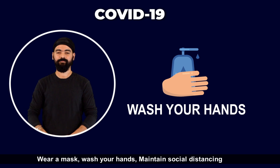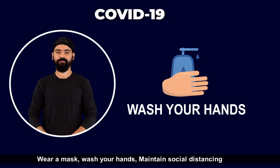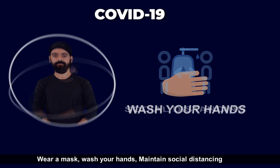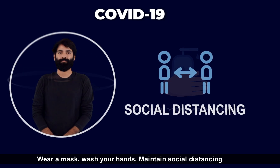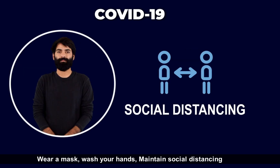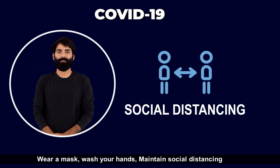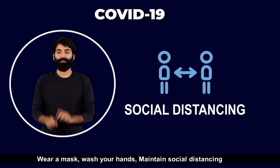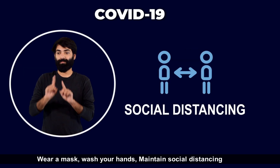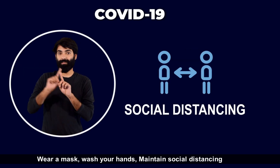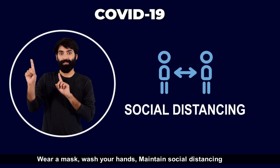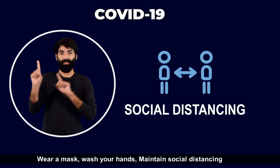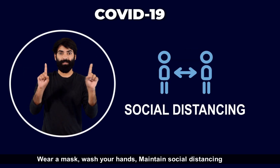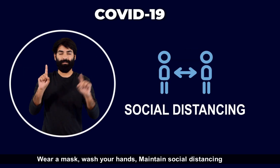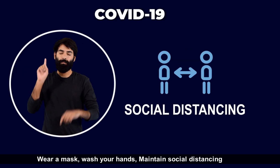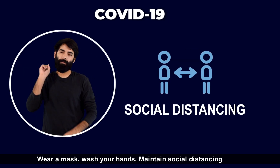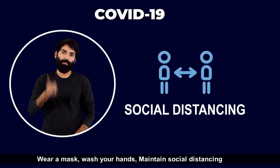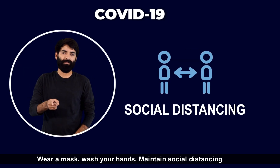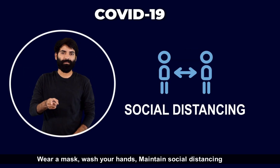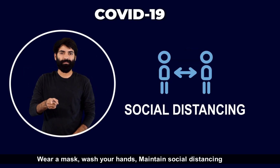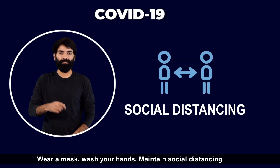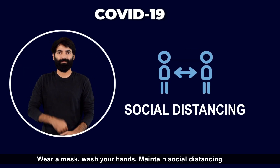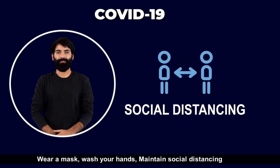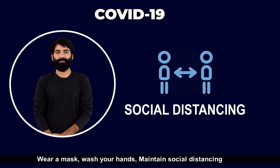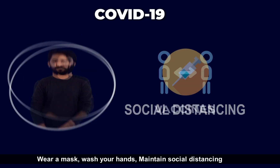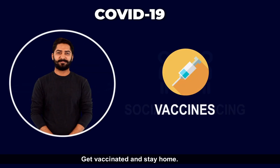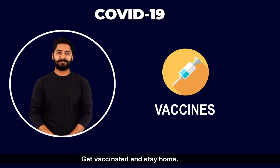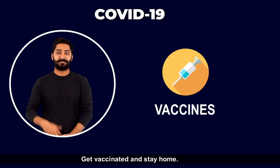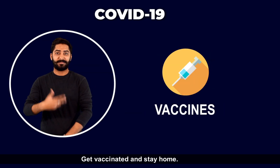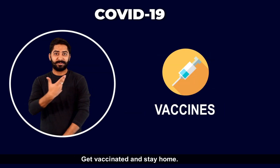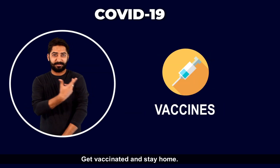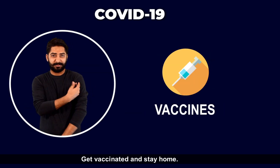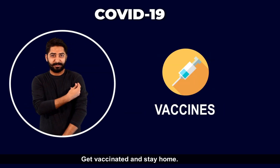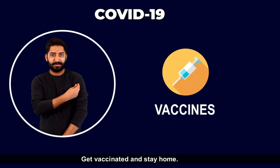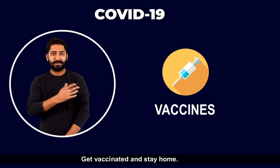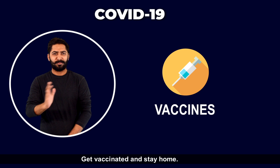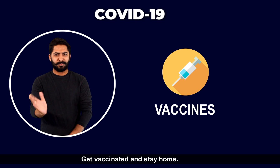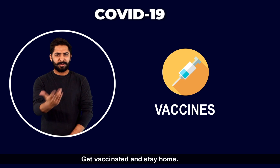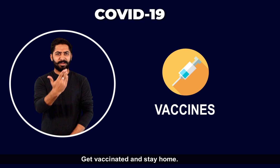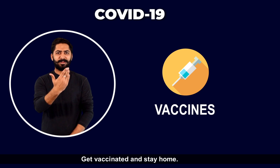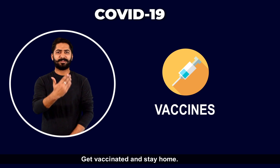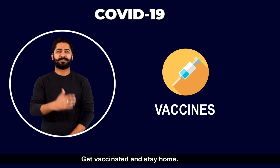Maintain social distancing. Get vaccinated and stay home.